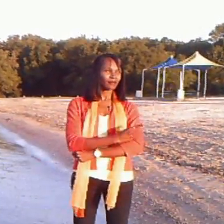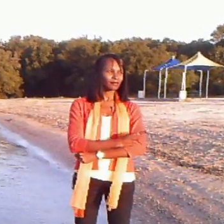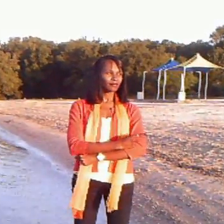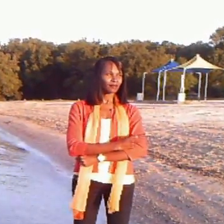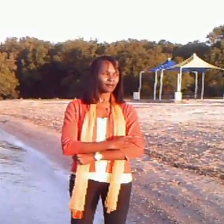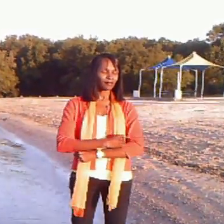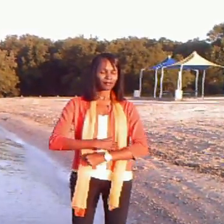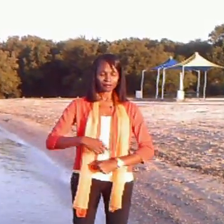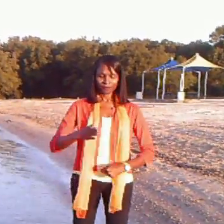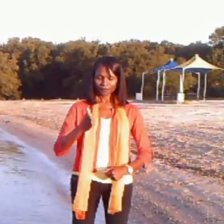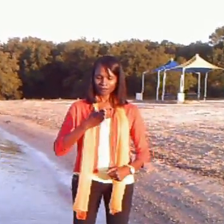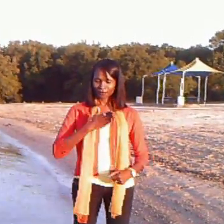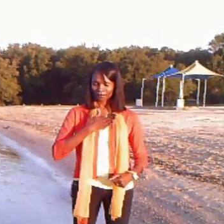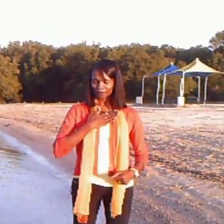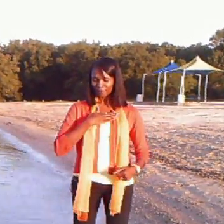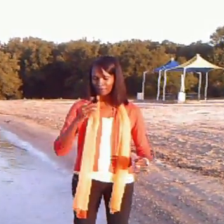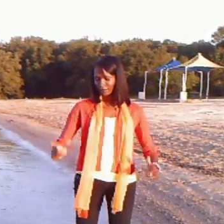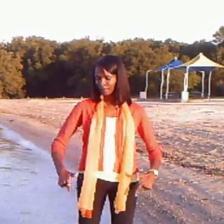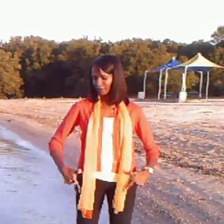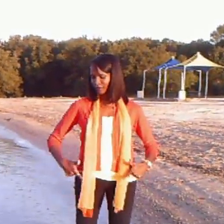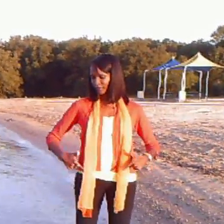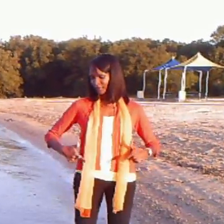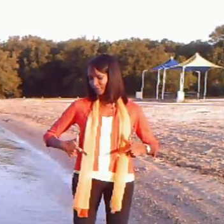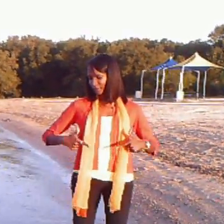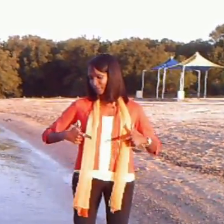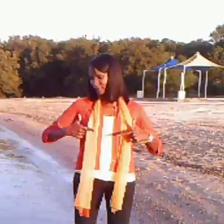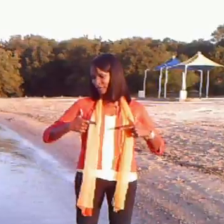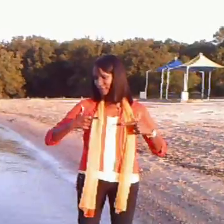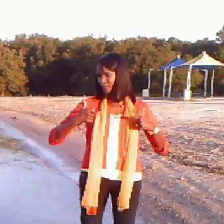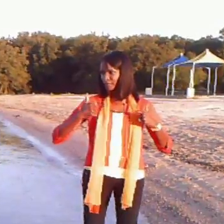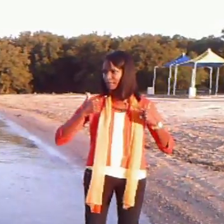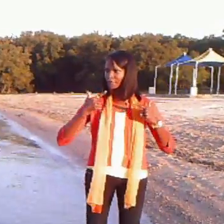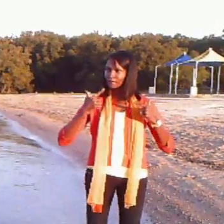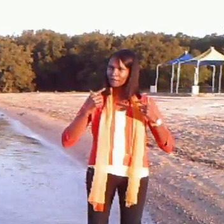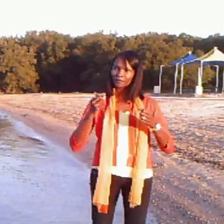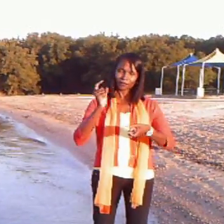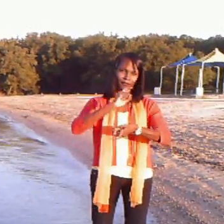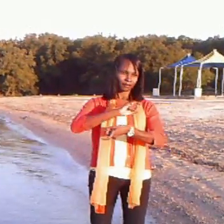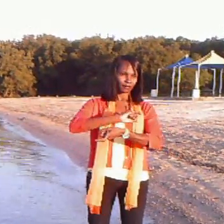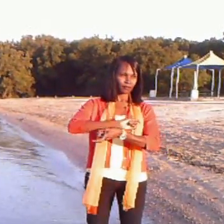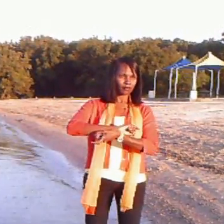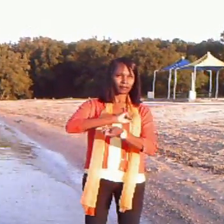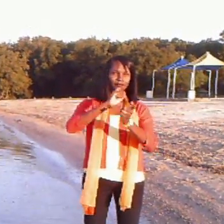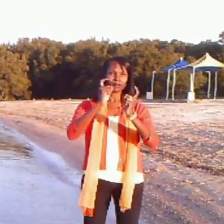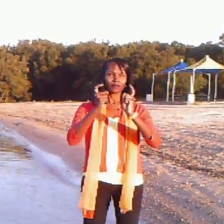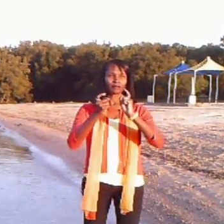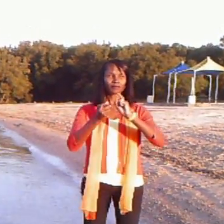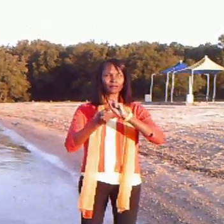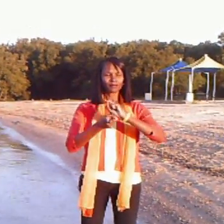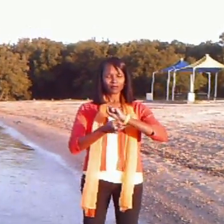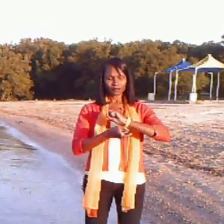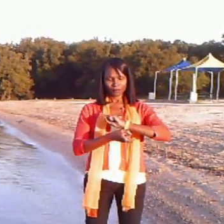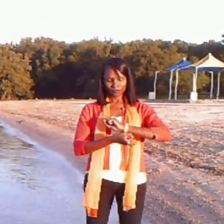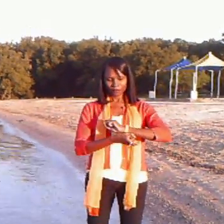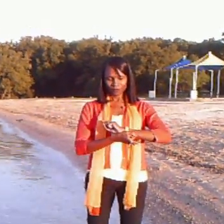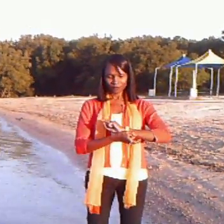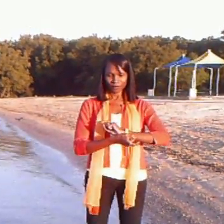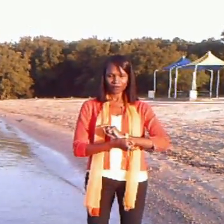seems my life is gonna change I'll close my